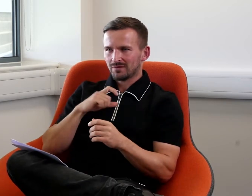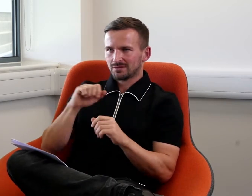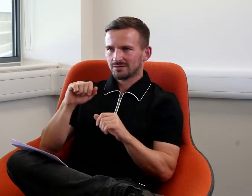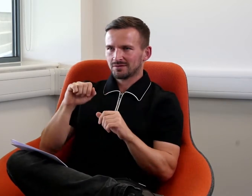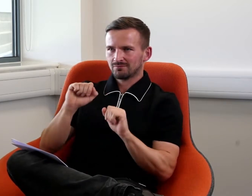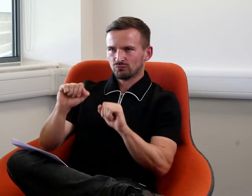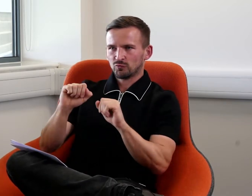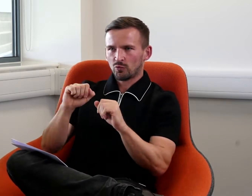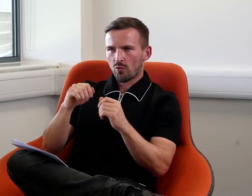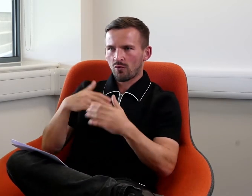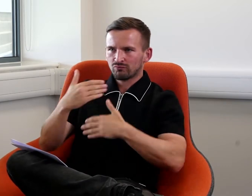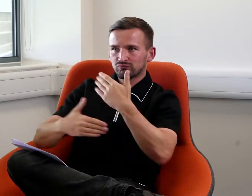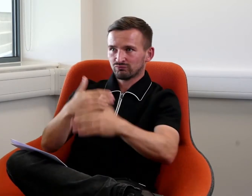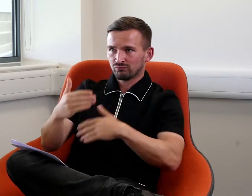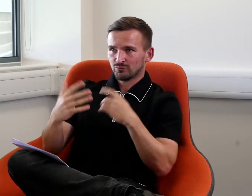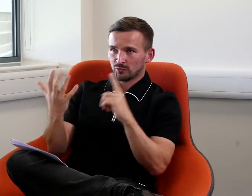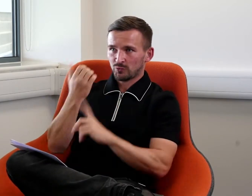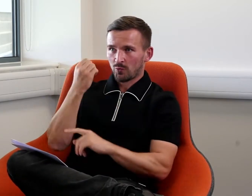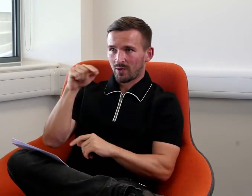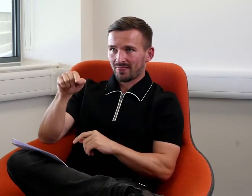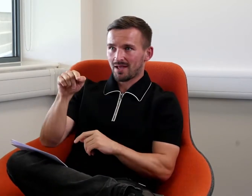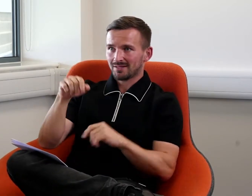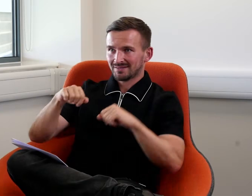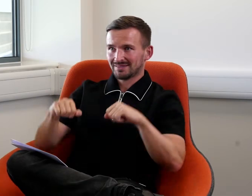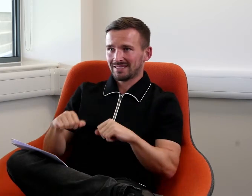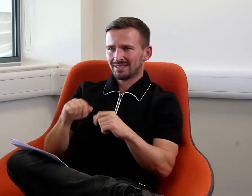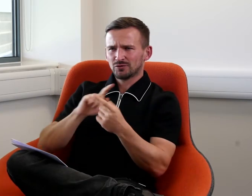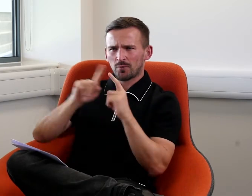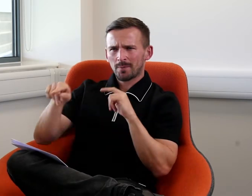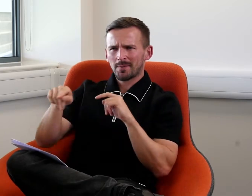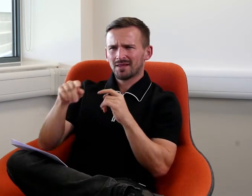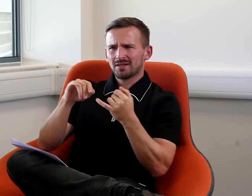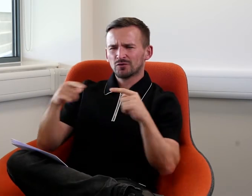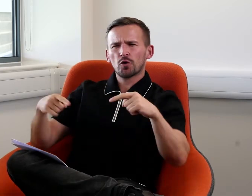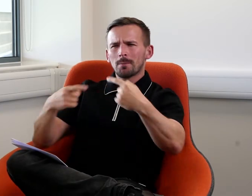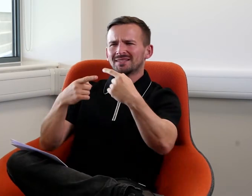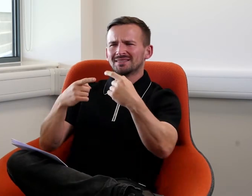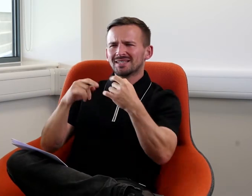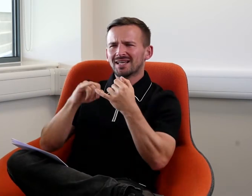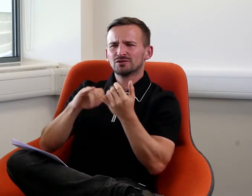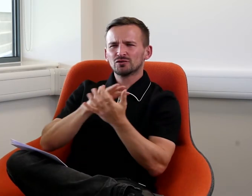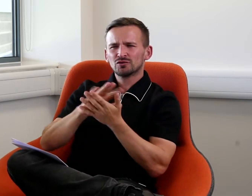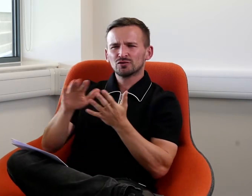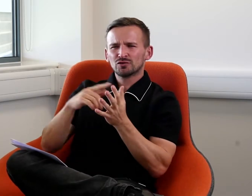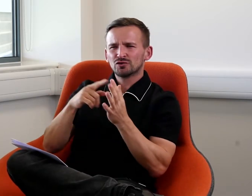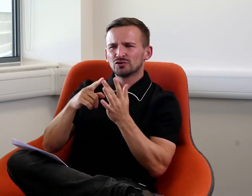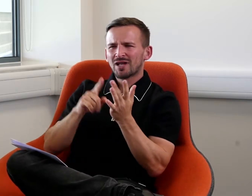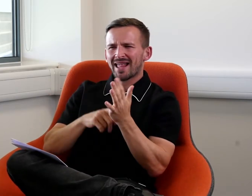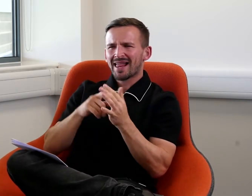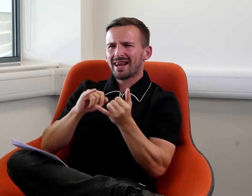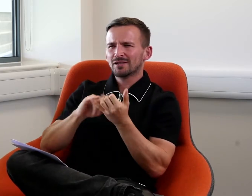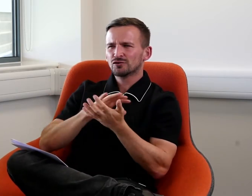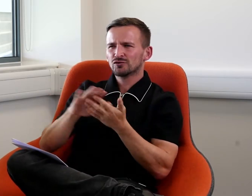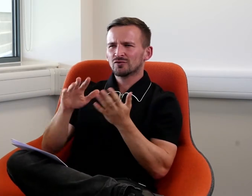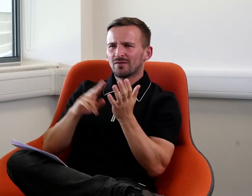did you genuinely believe that you could win that area and win that seat? Obviously it's very competitive, and you were